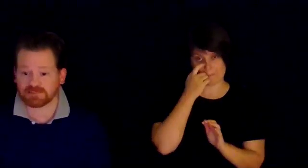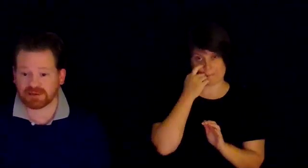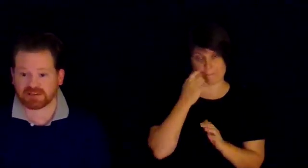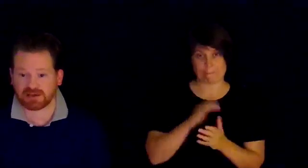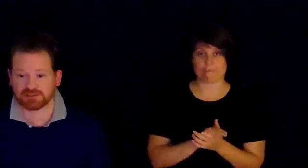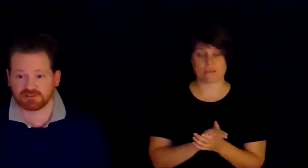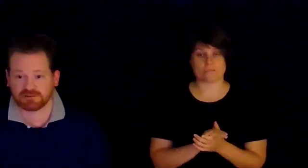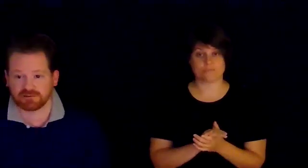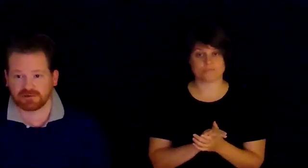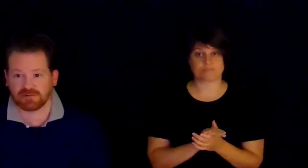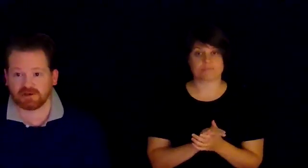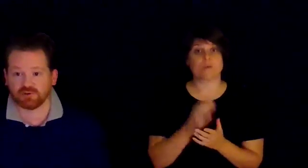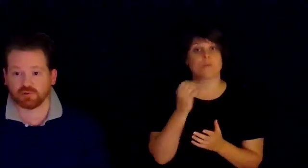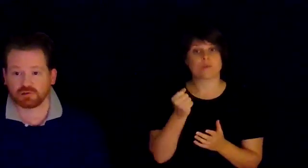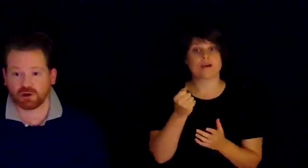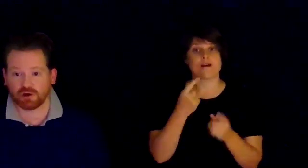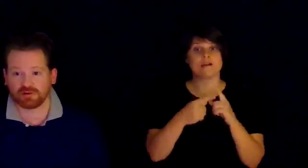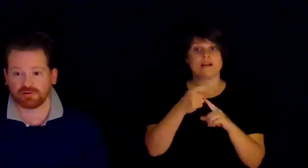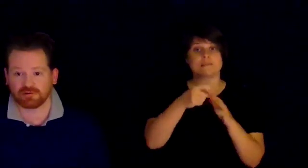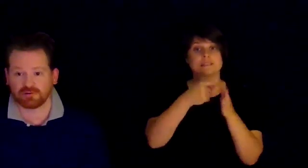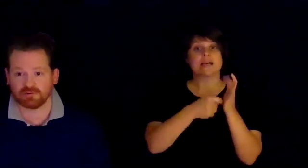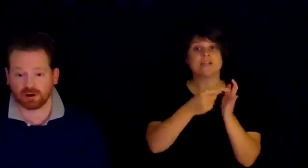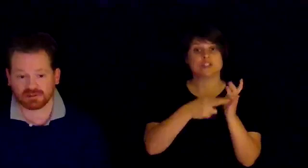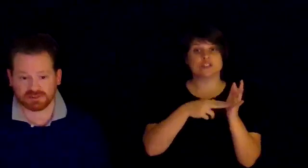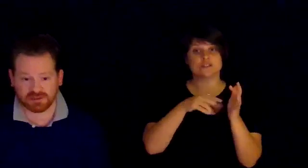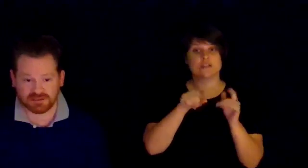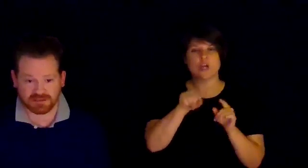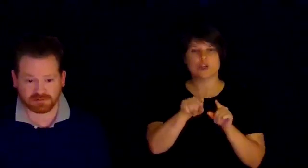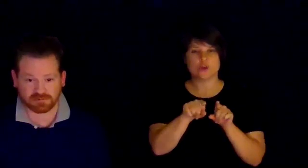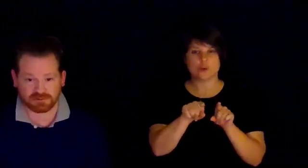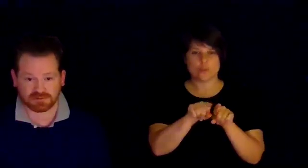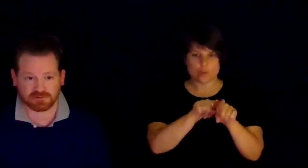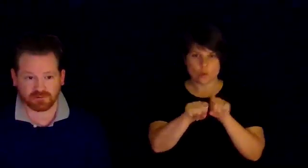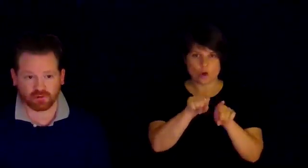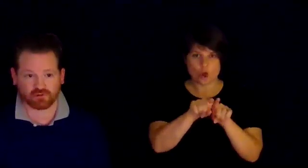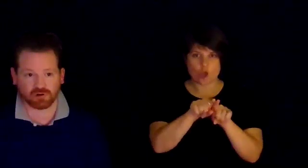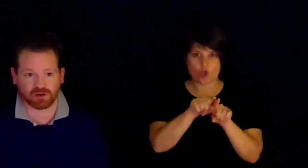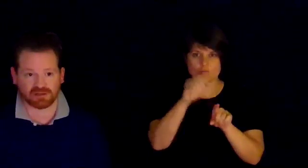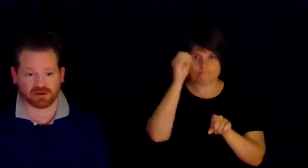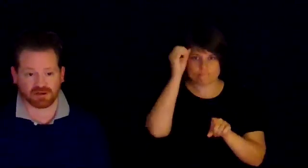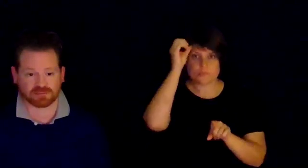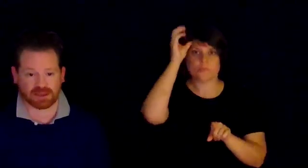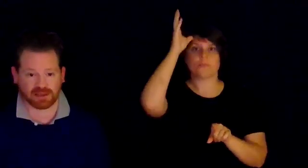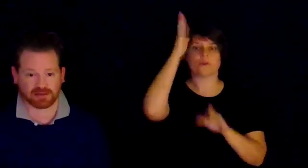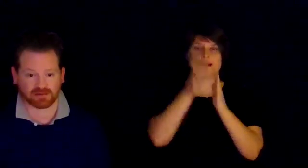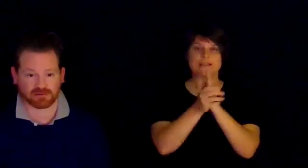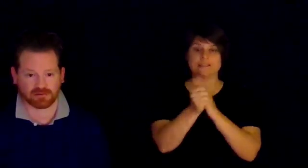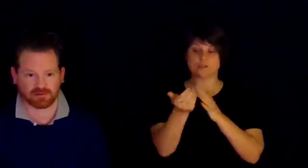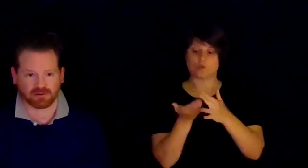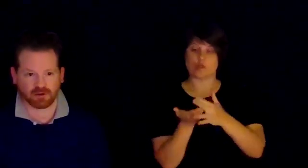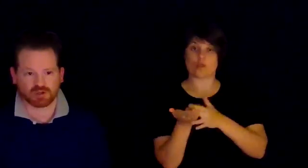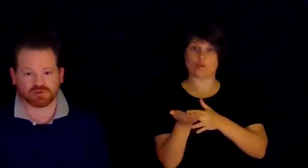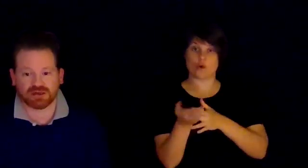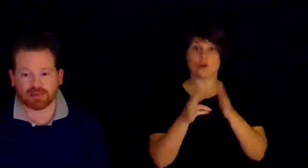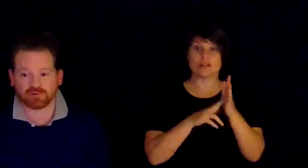There is an expectation that you will learn knowledge and skills through your NDIS plan